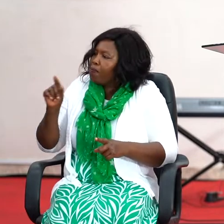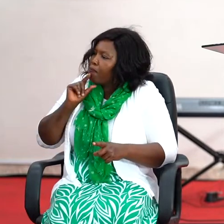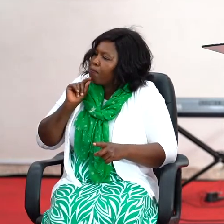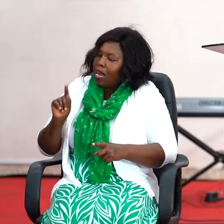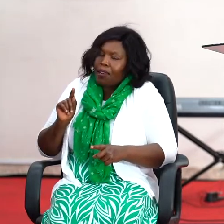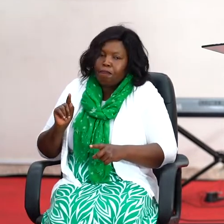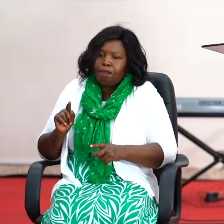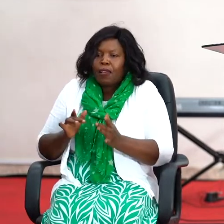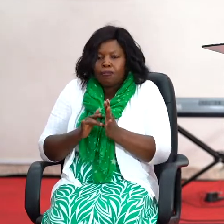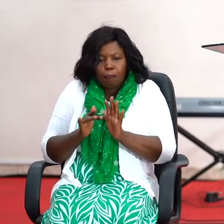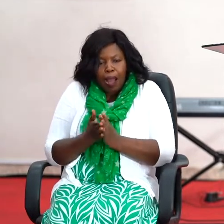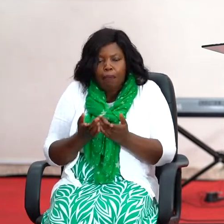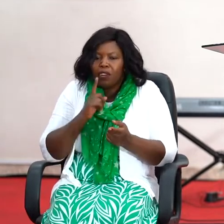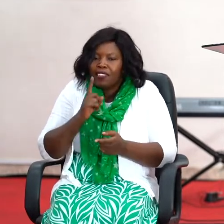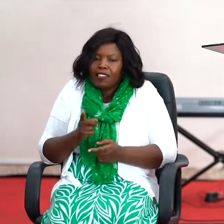Bible says